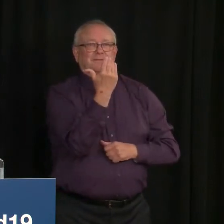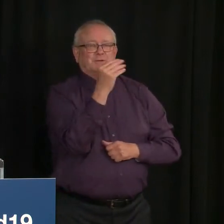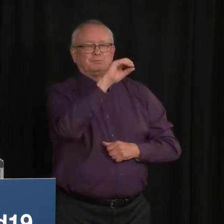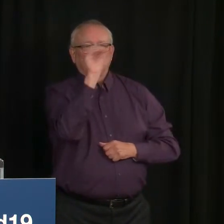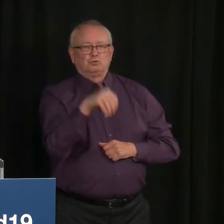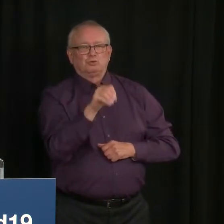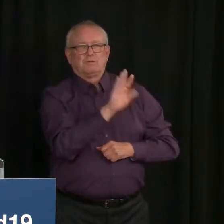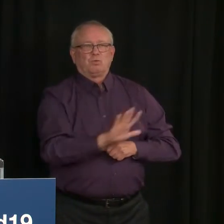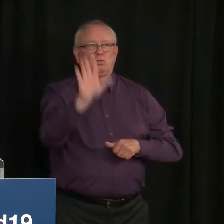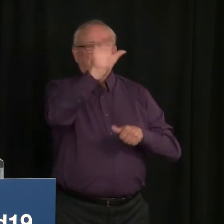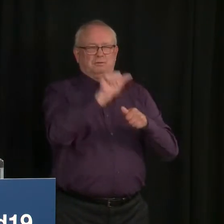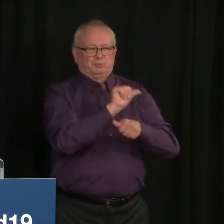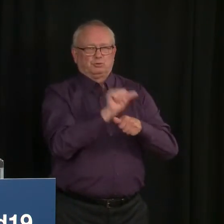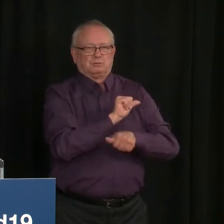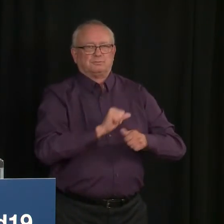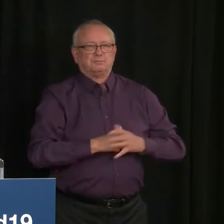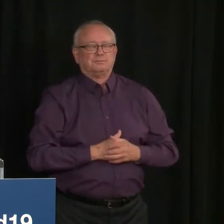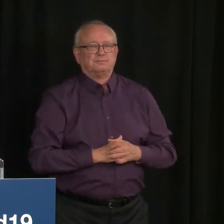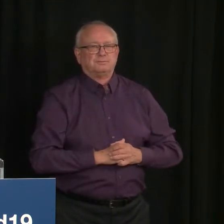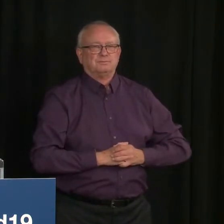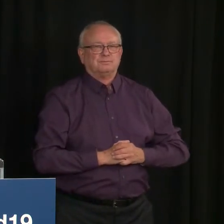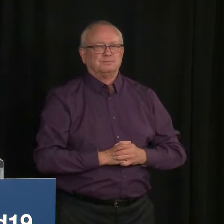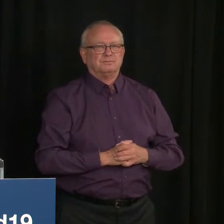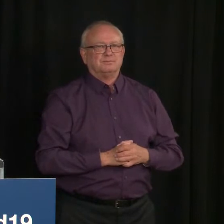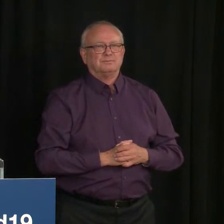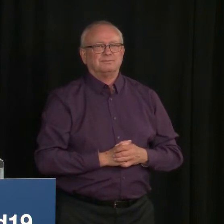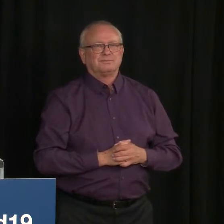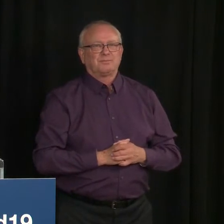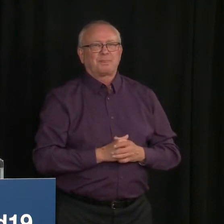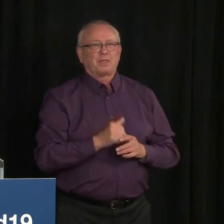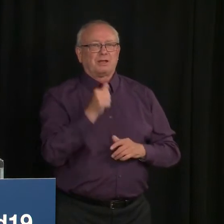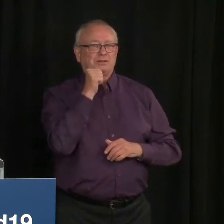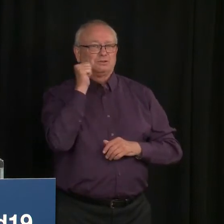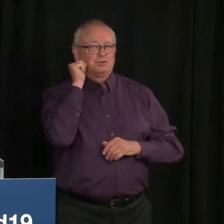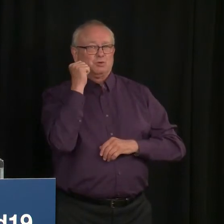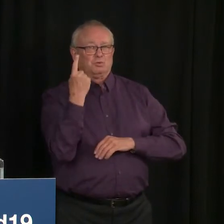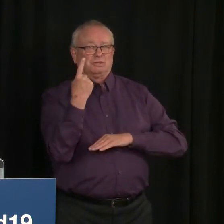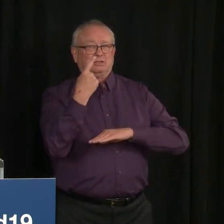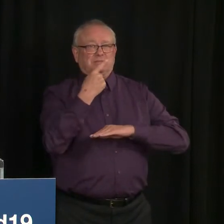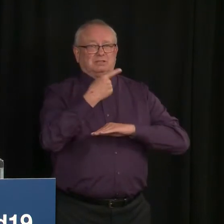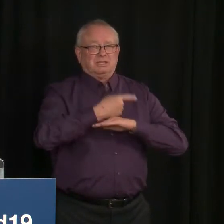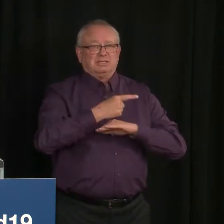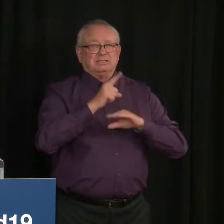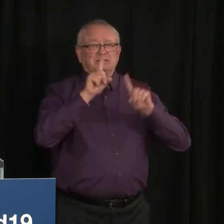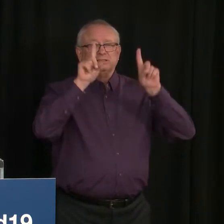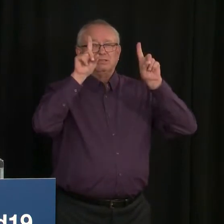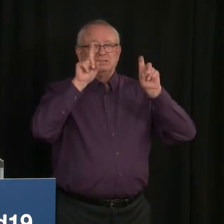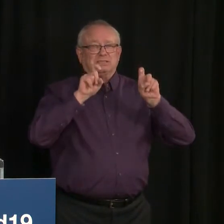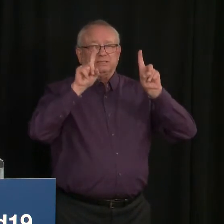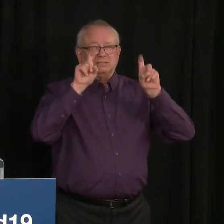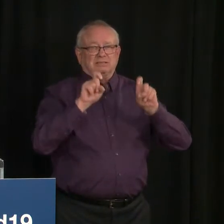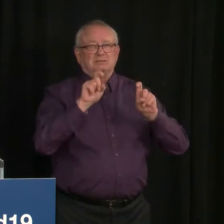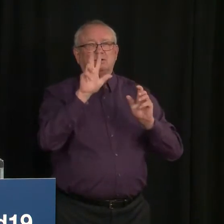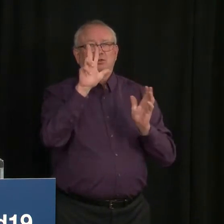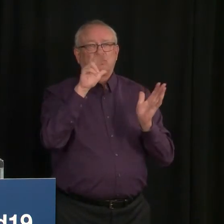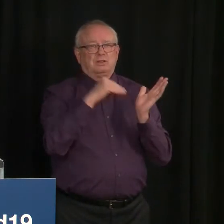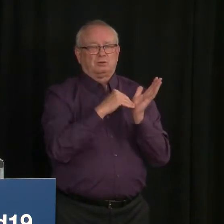and completed about 3,400 tests. Our positivity rate was about